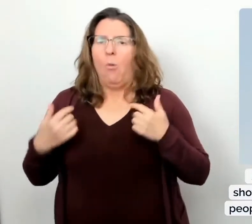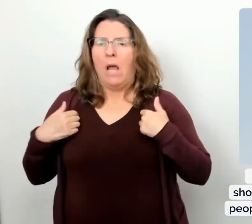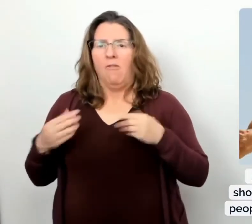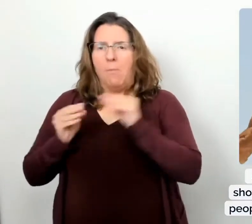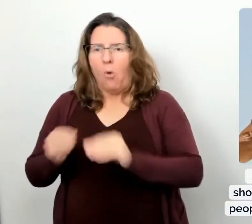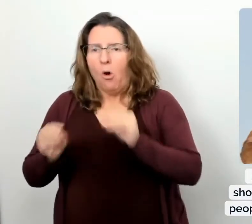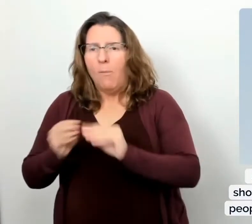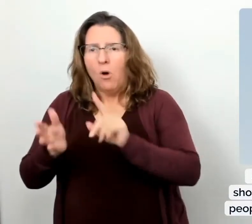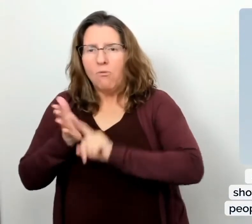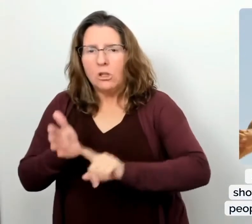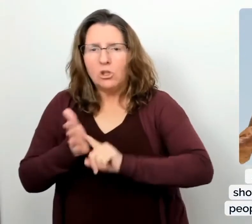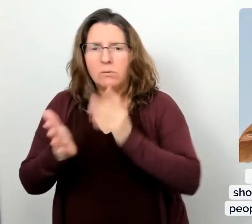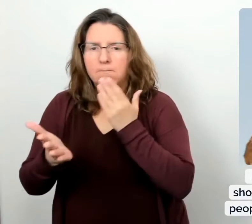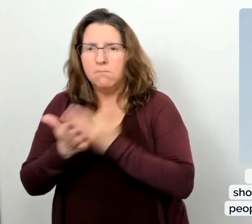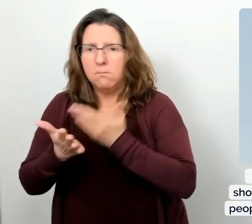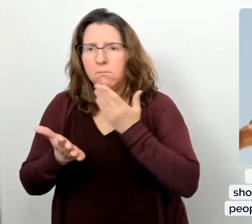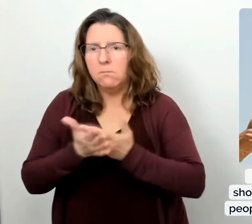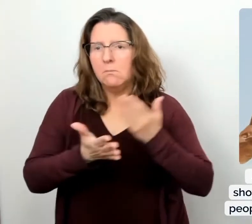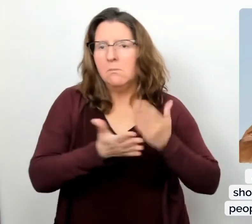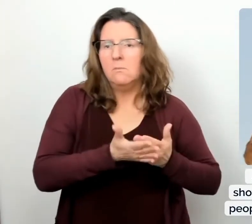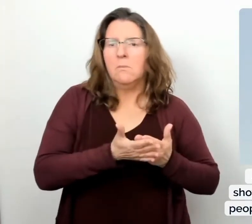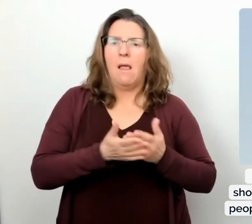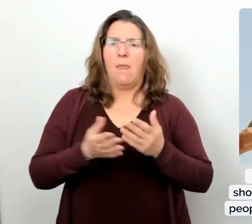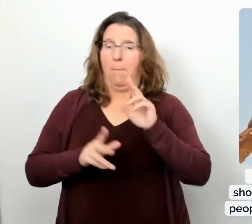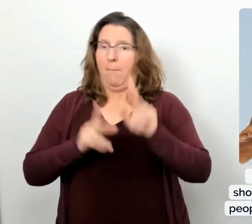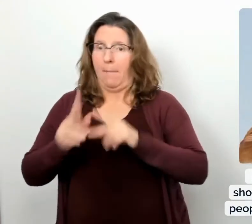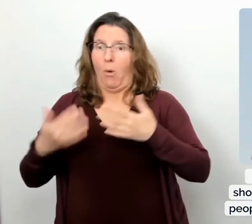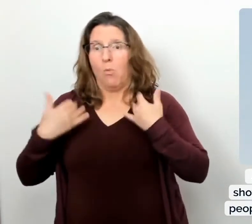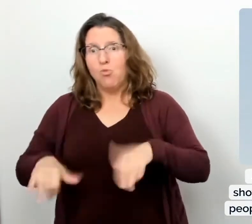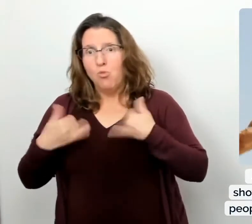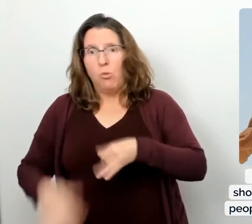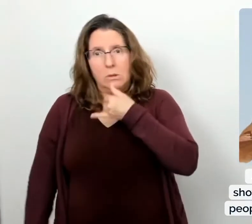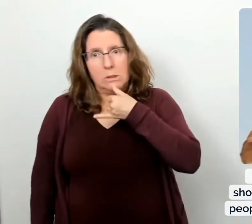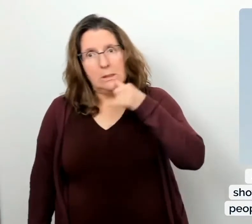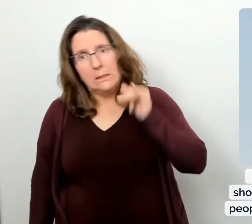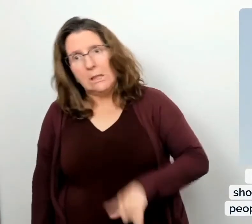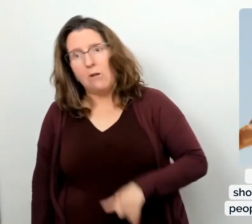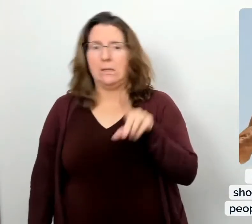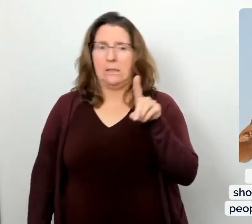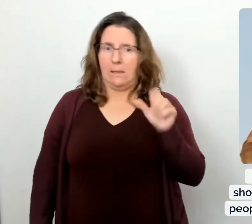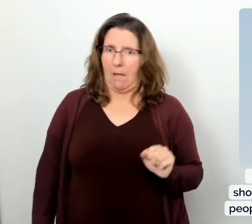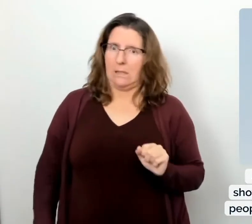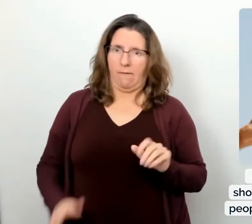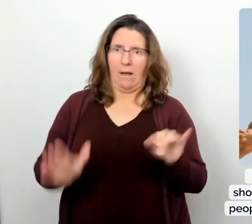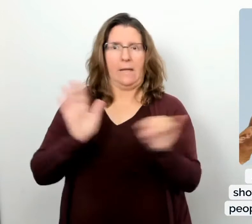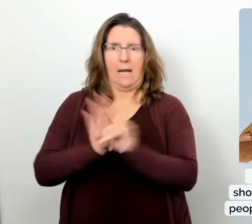A growing body of research of people who have been identified as severely disabled and with